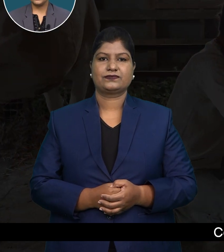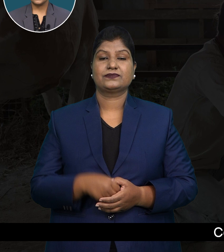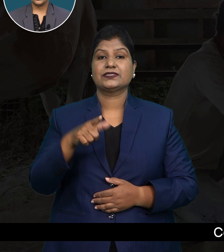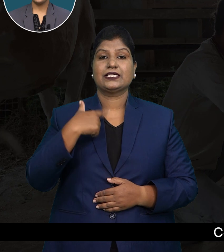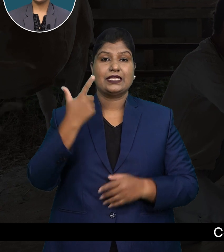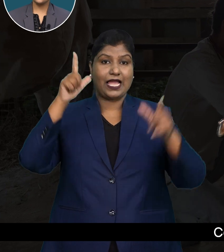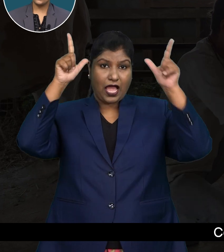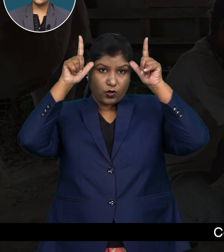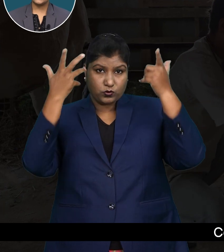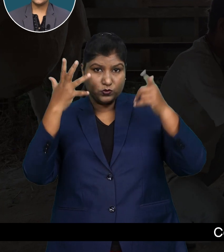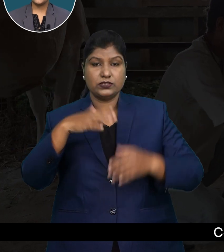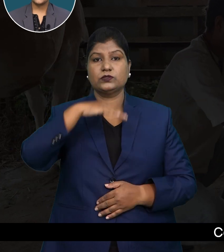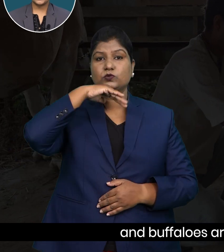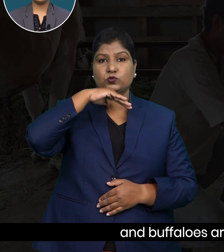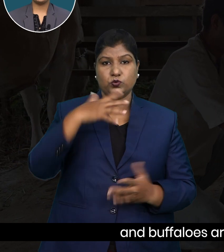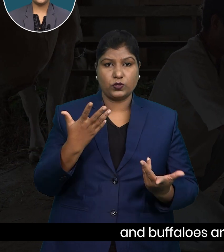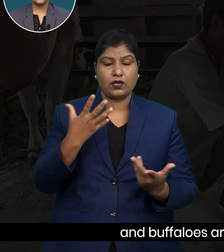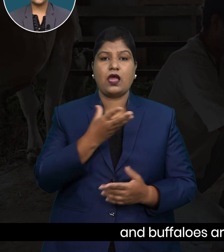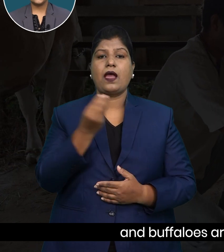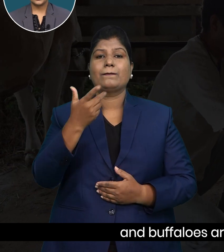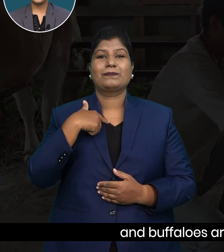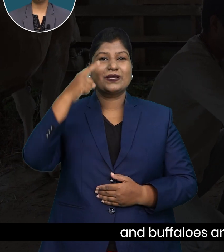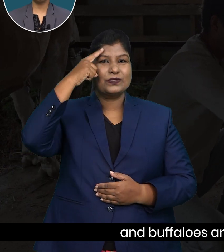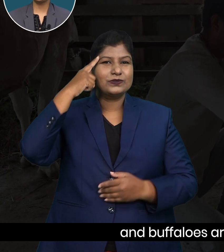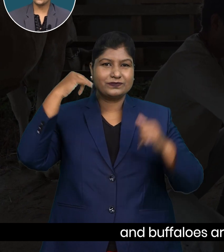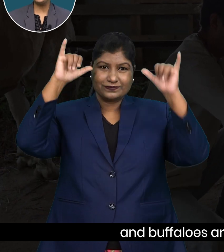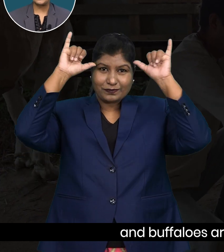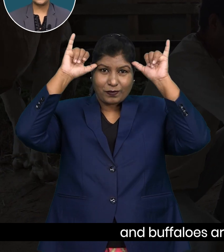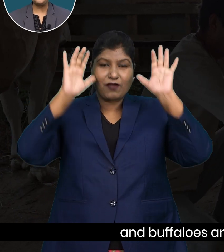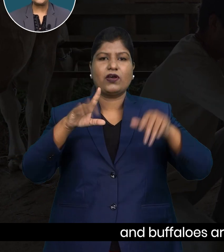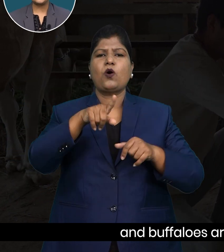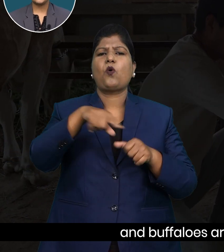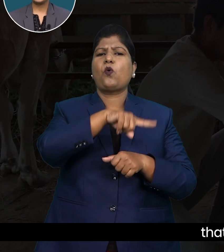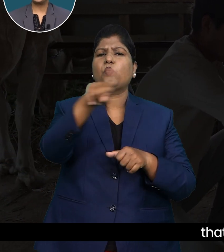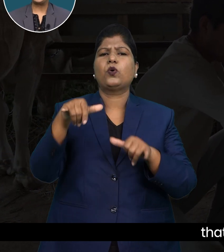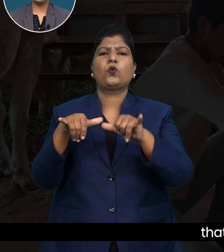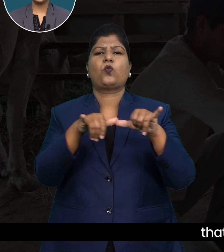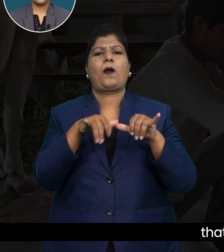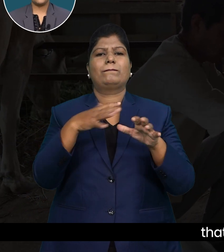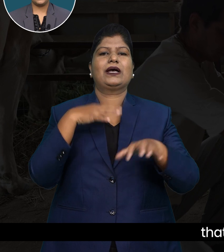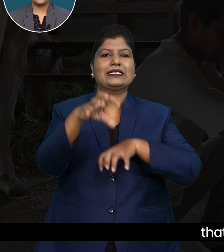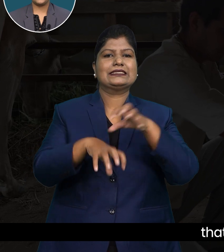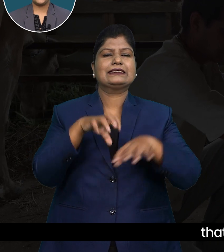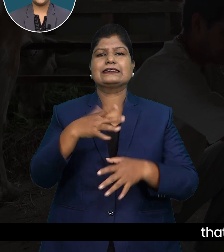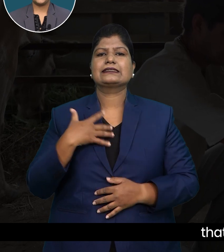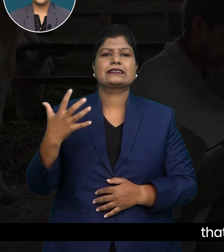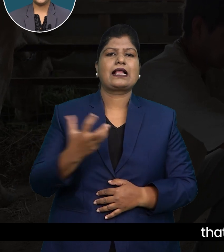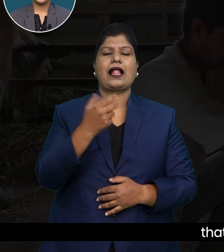Cows, goats, and buffaloes are some common animals that give us